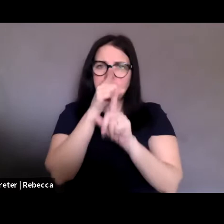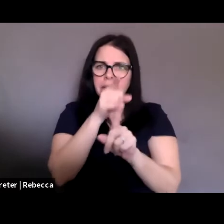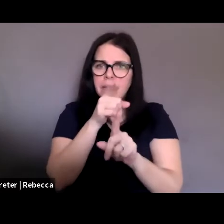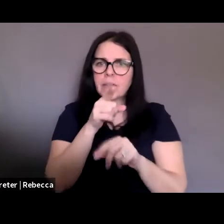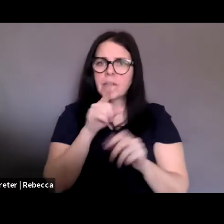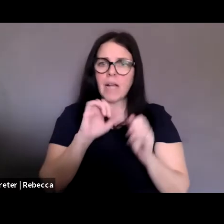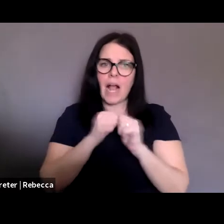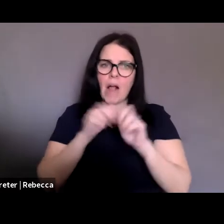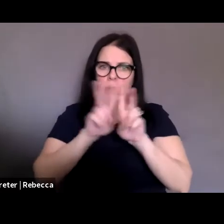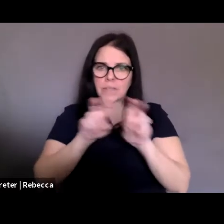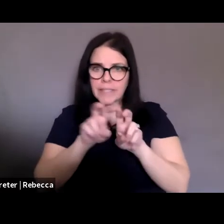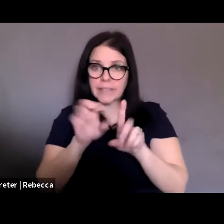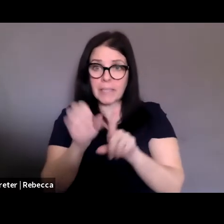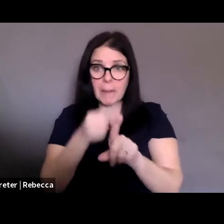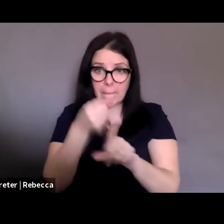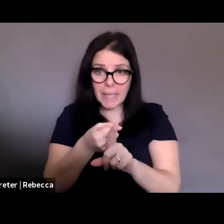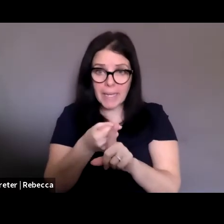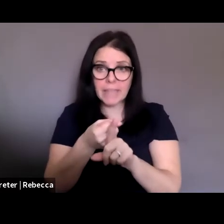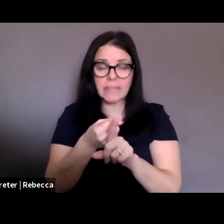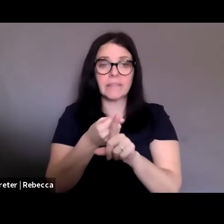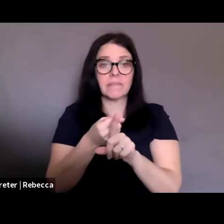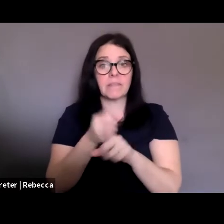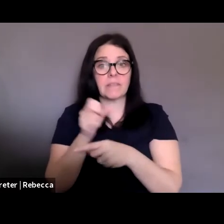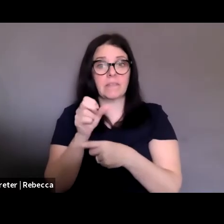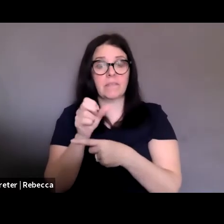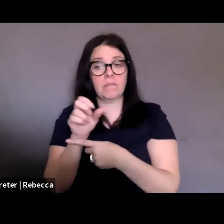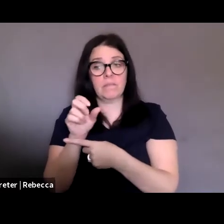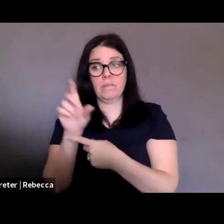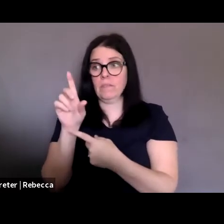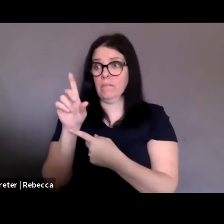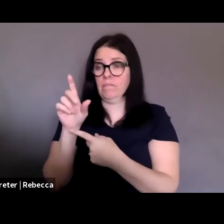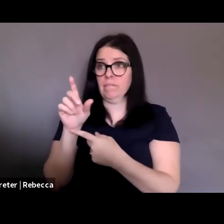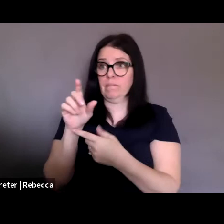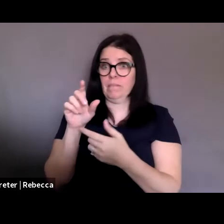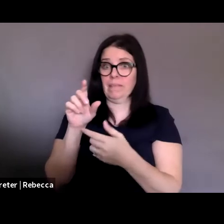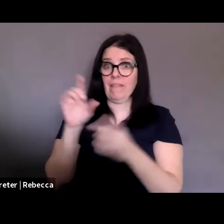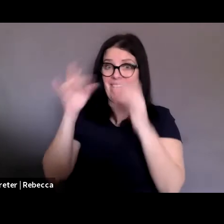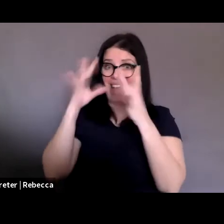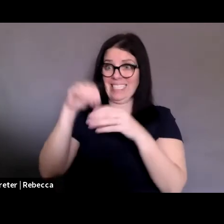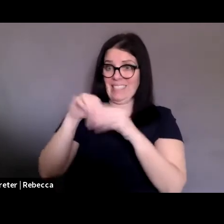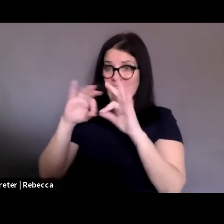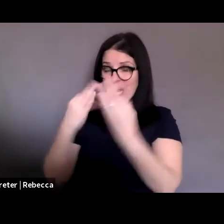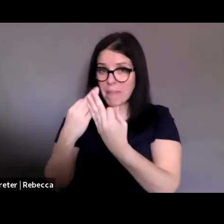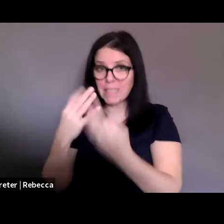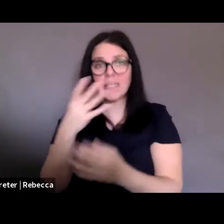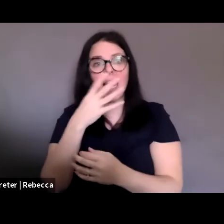the impact of domestic violence and child abuse in parenting and custody disputes.